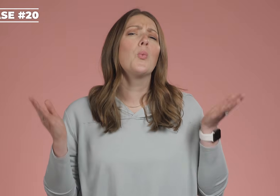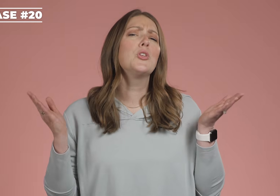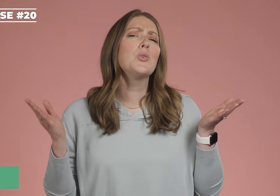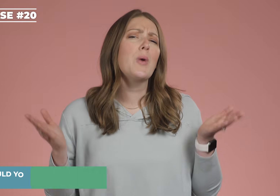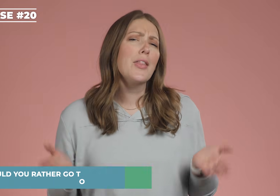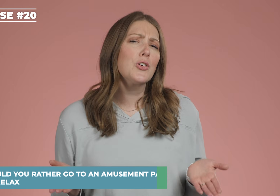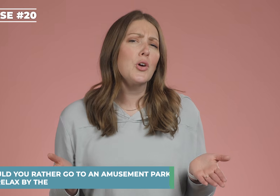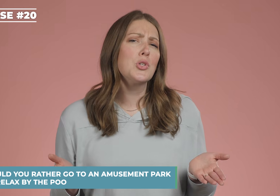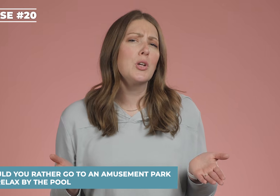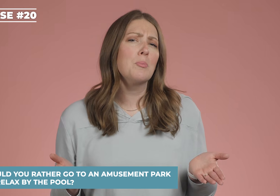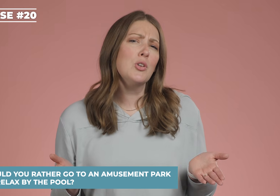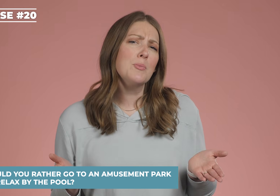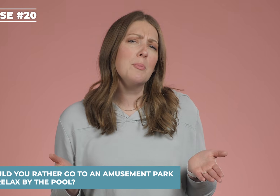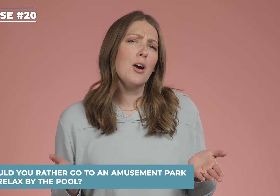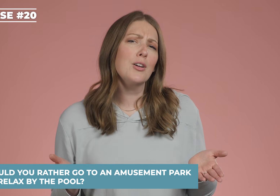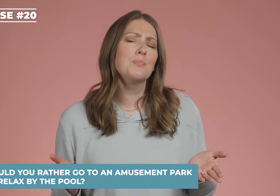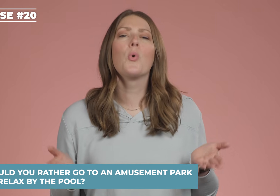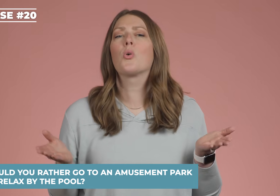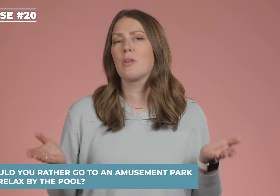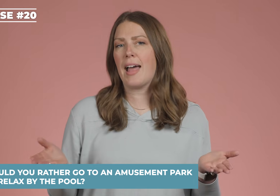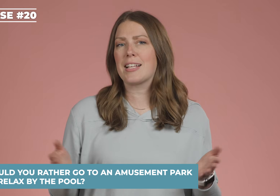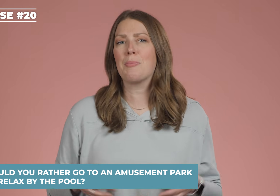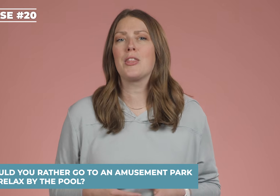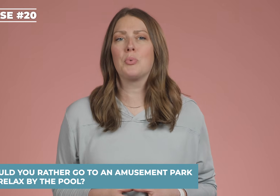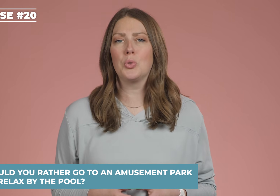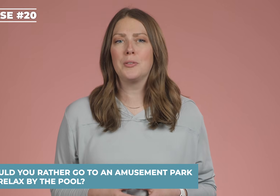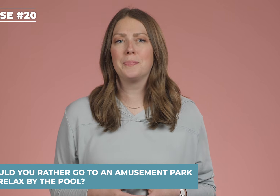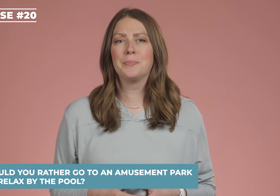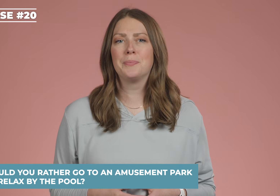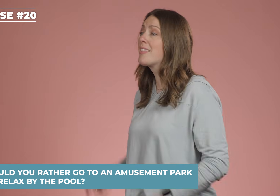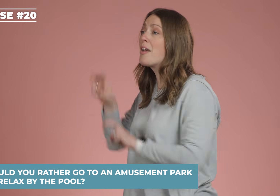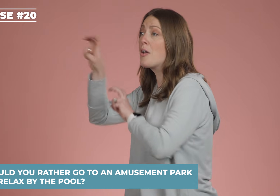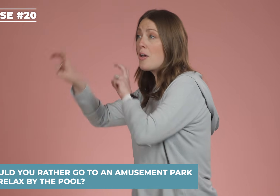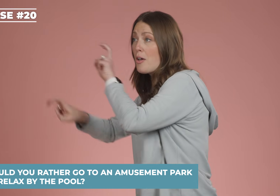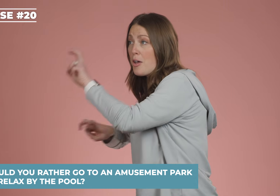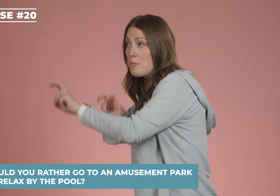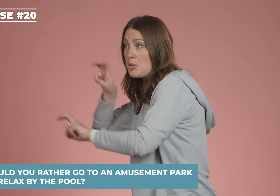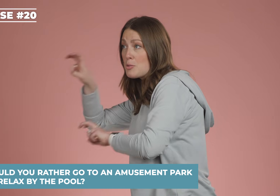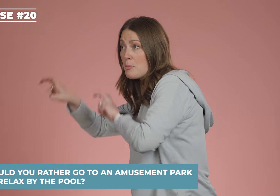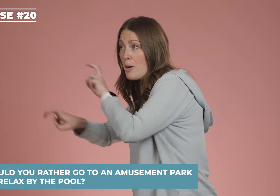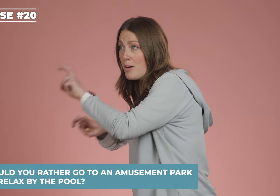Would you rather go to an amusement park or relax by the pool? Amusement park?